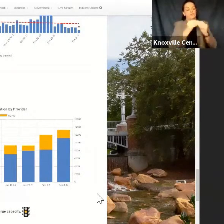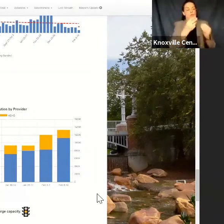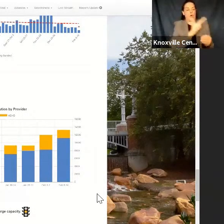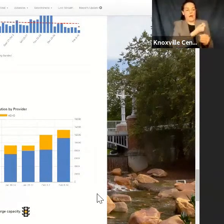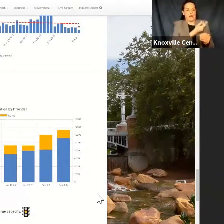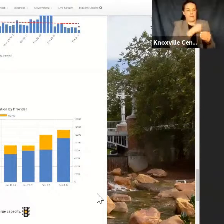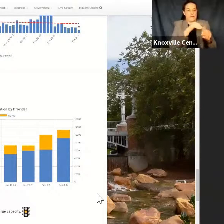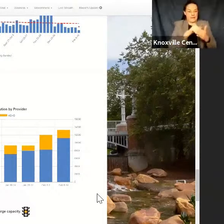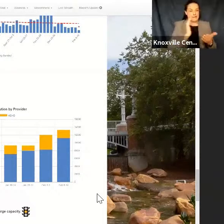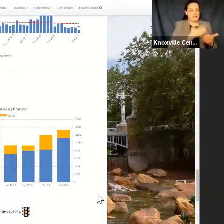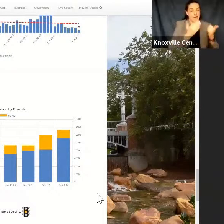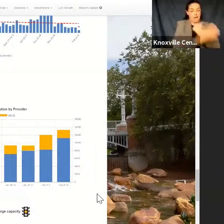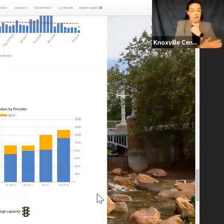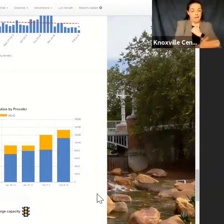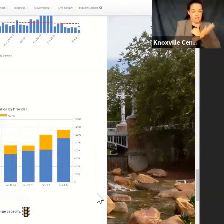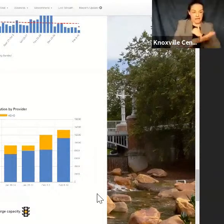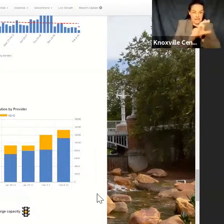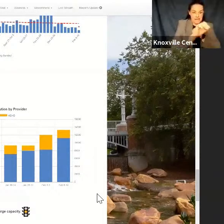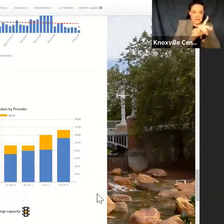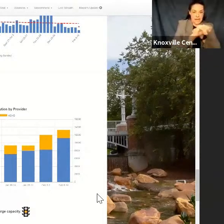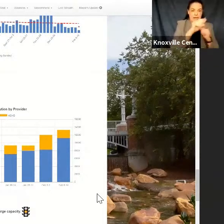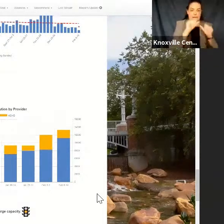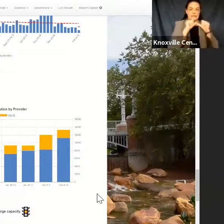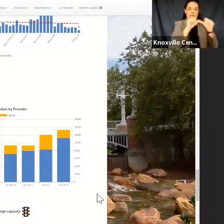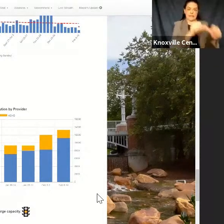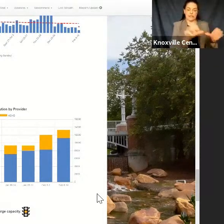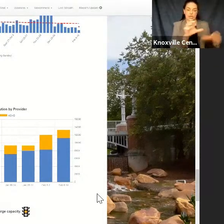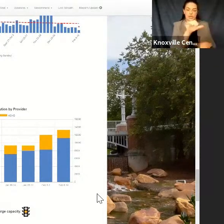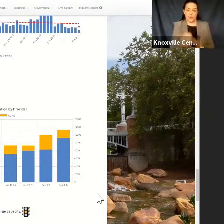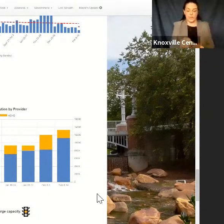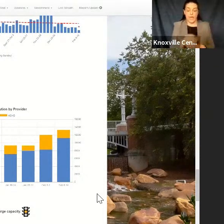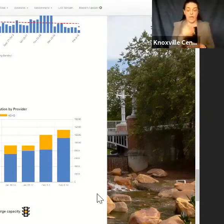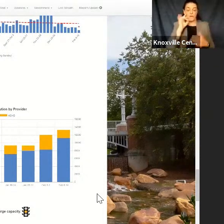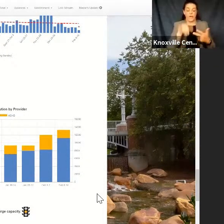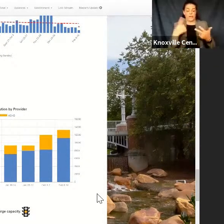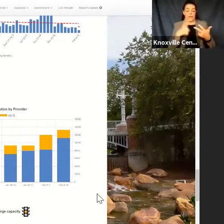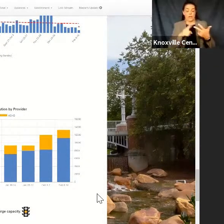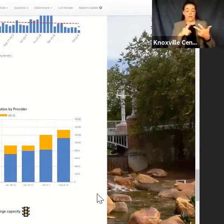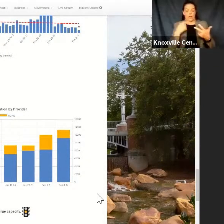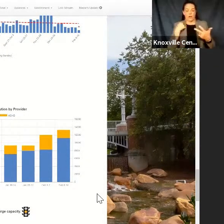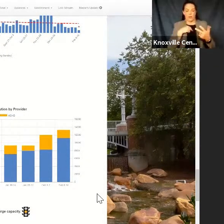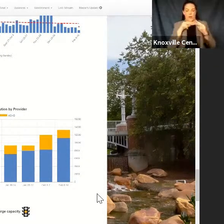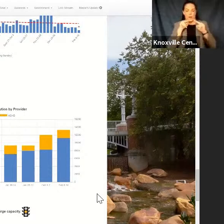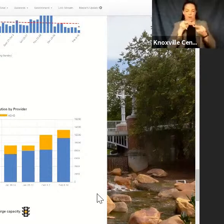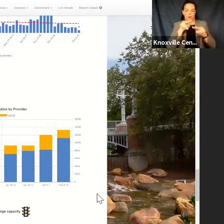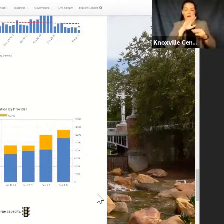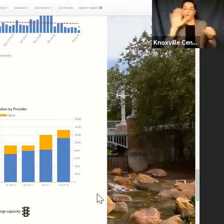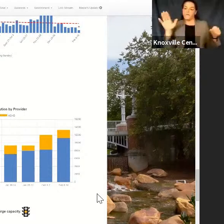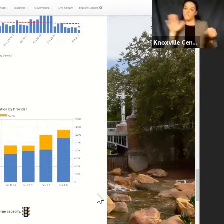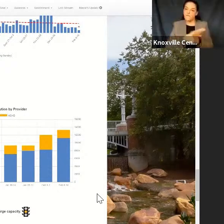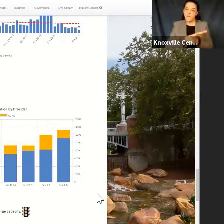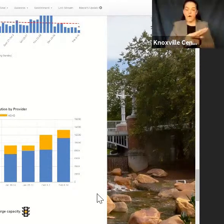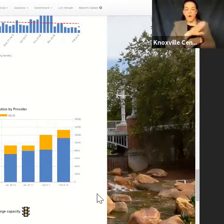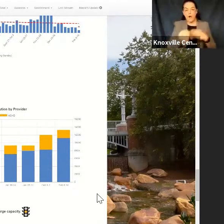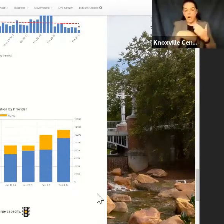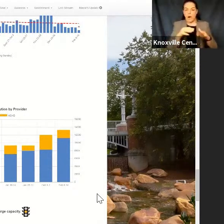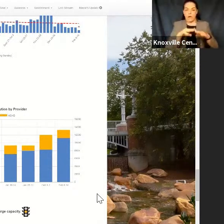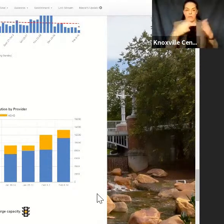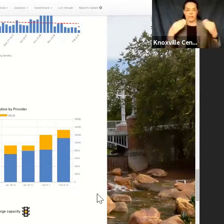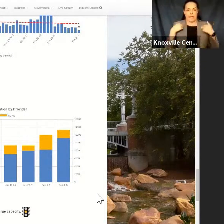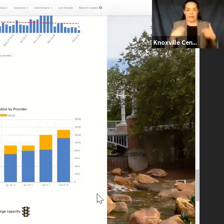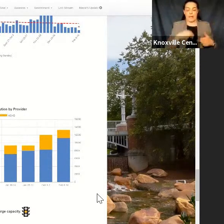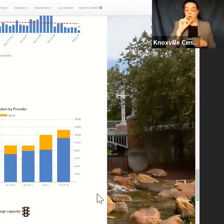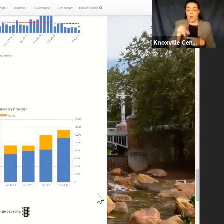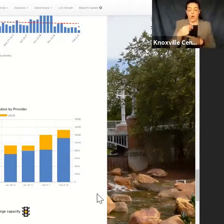county and to continue to consistently do that. For this benchmark, we are looking at the full public health system, not just Knox County